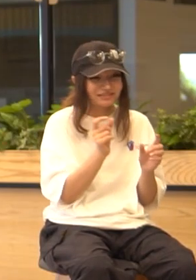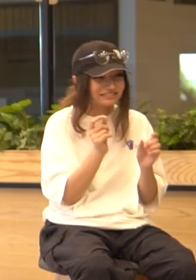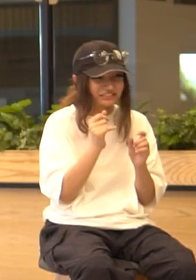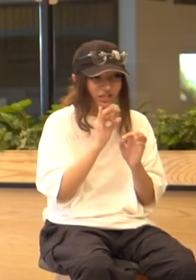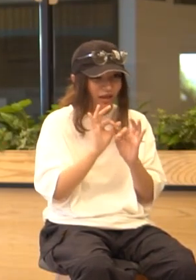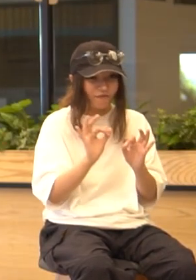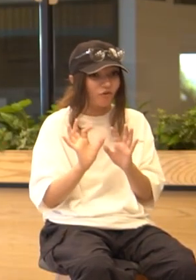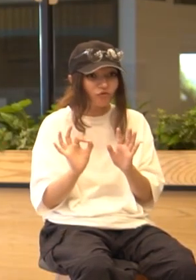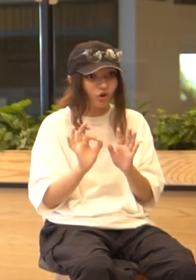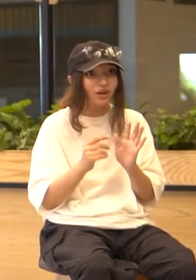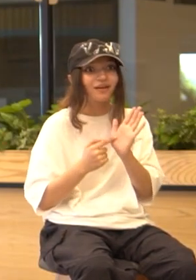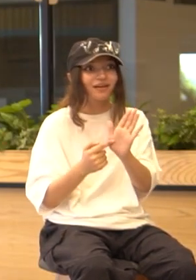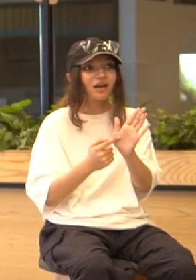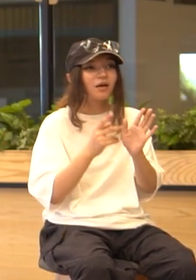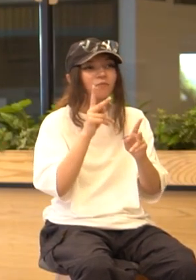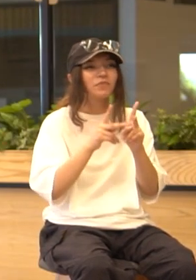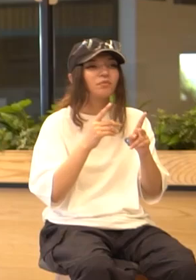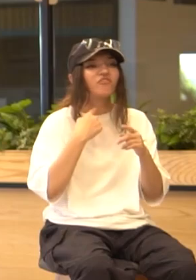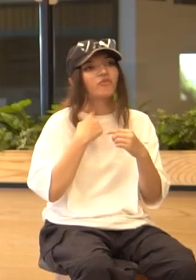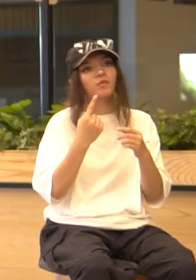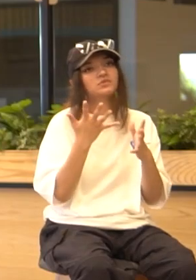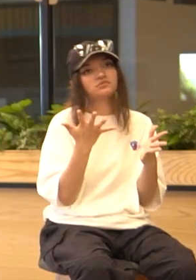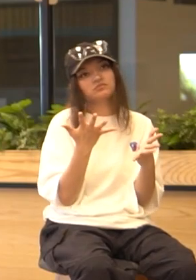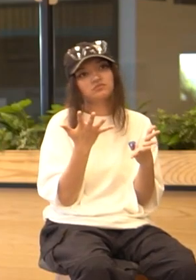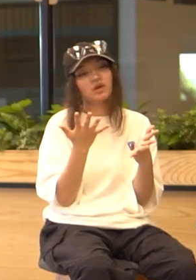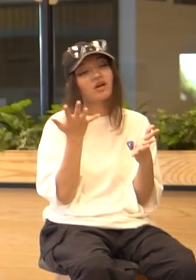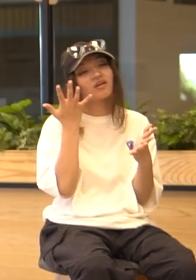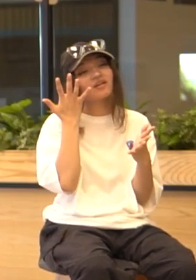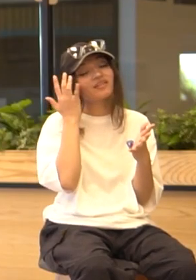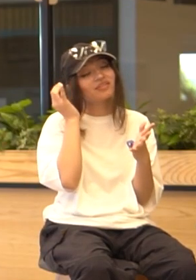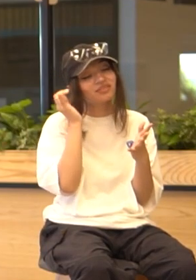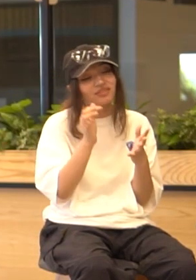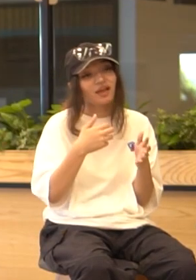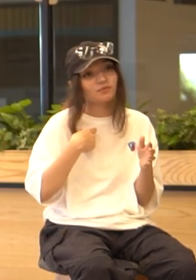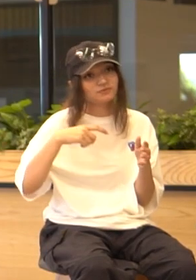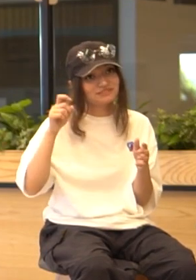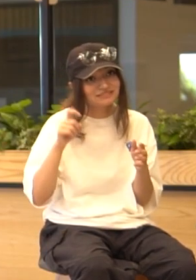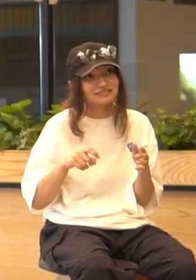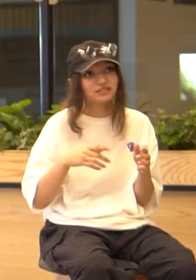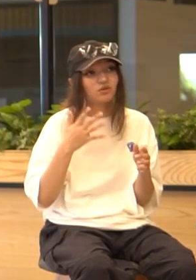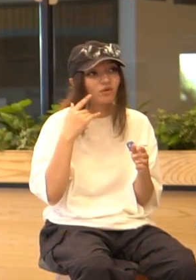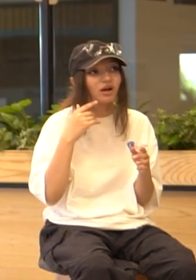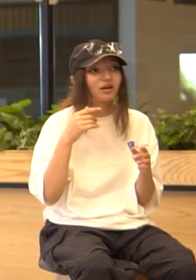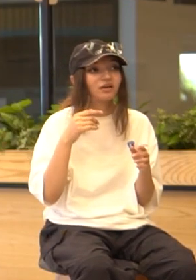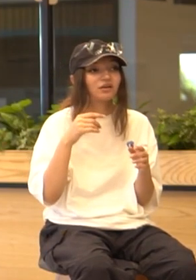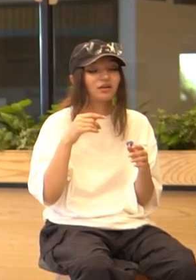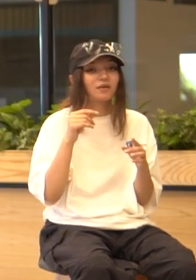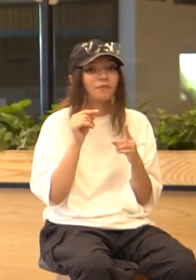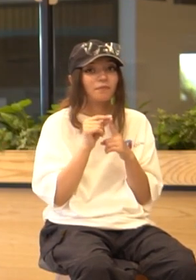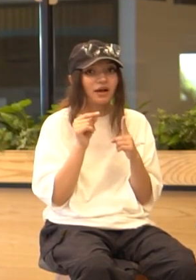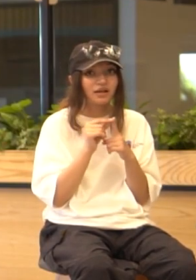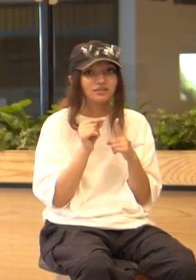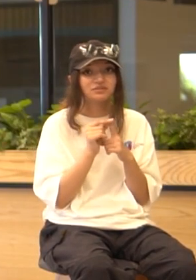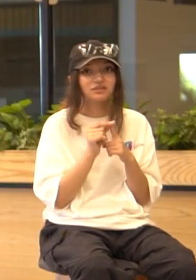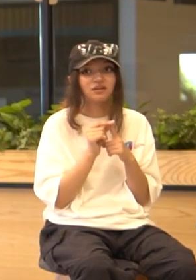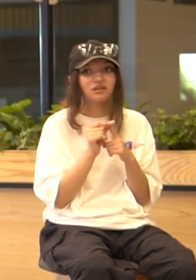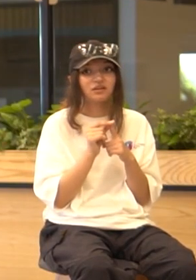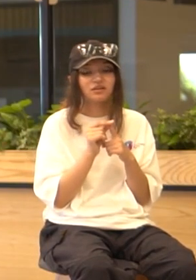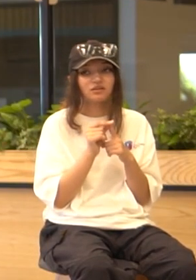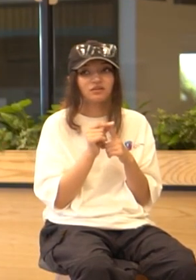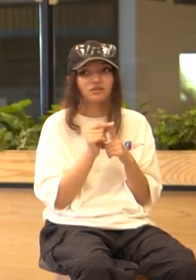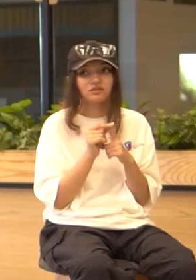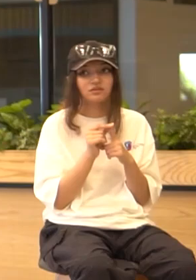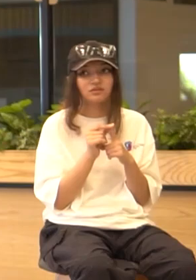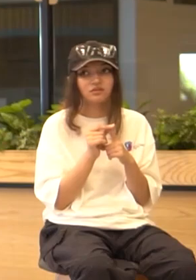hit that mark, right? So for Urdu, that's what's missing, that we can't, even though Nasli is a dainty font, if the entire piece